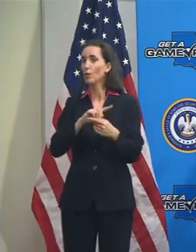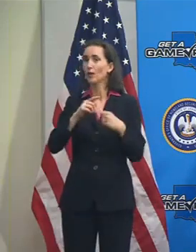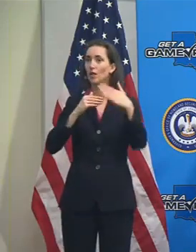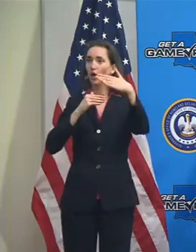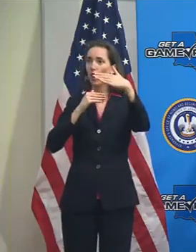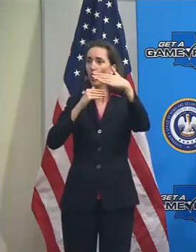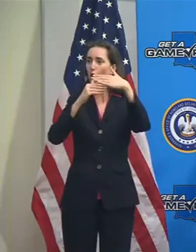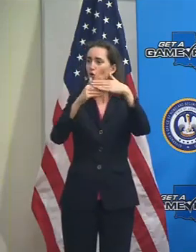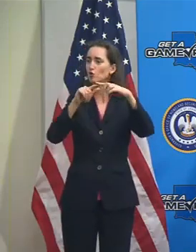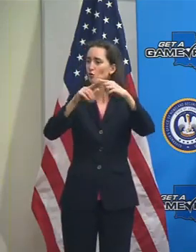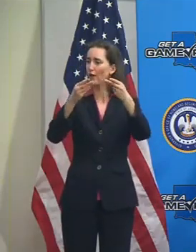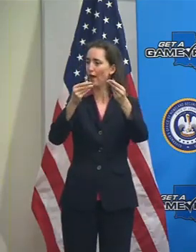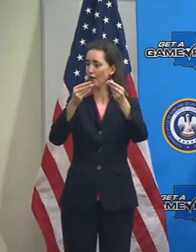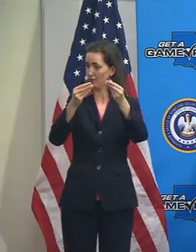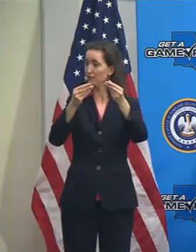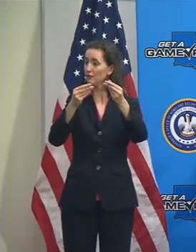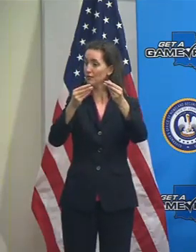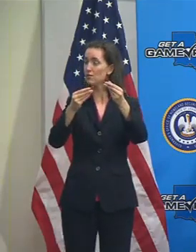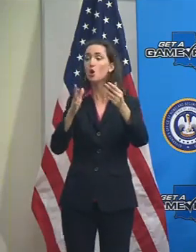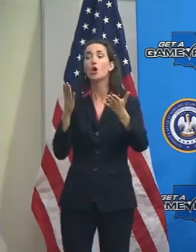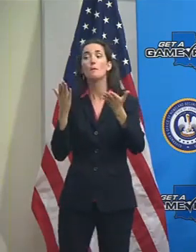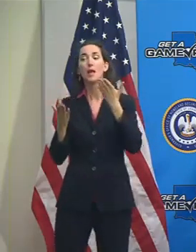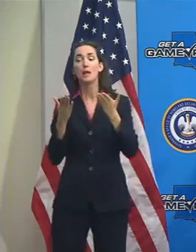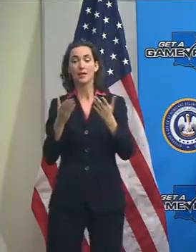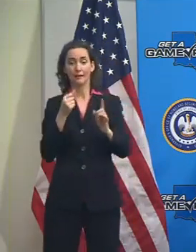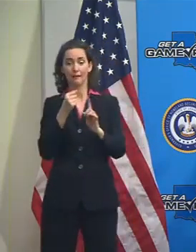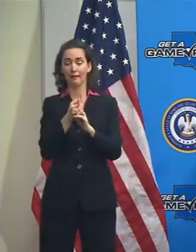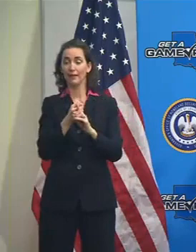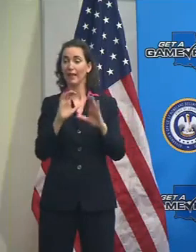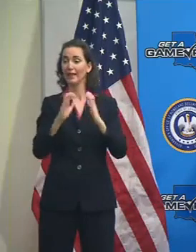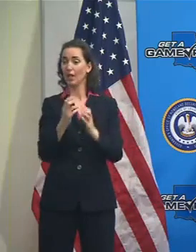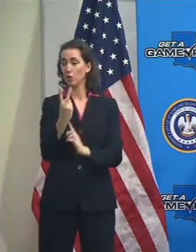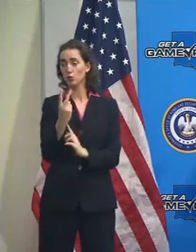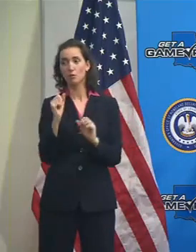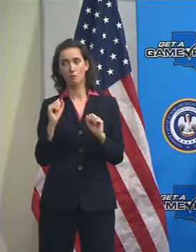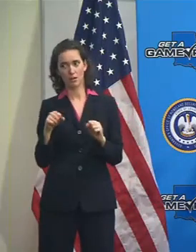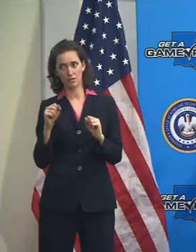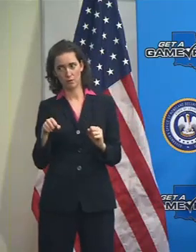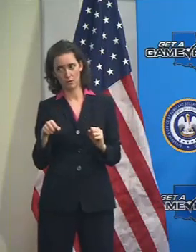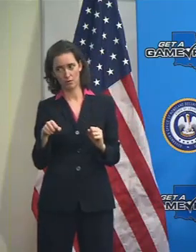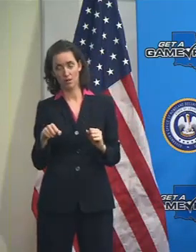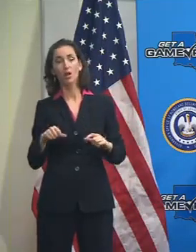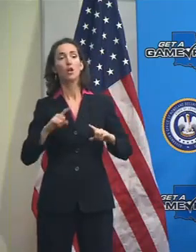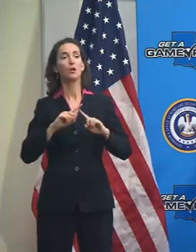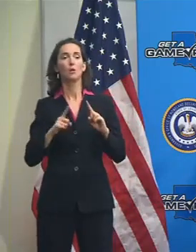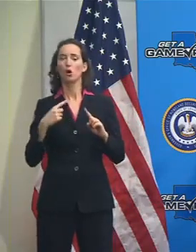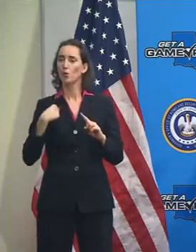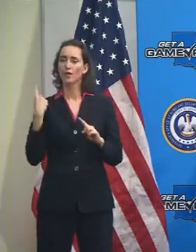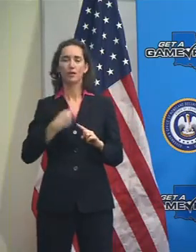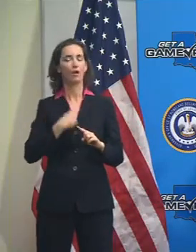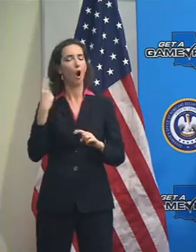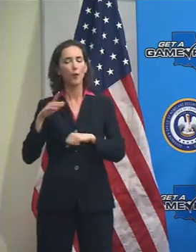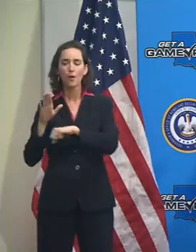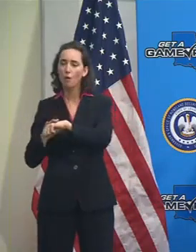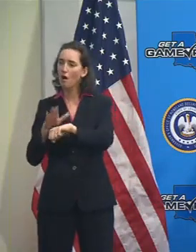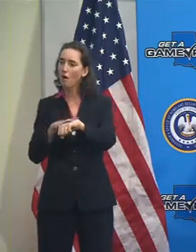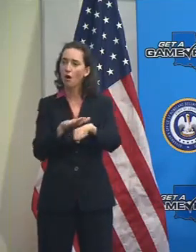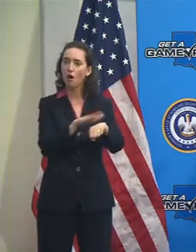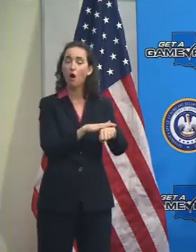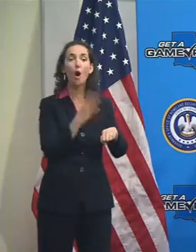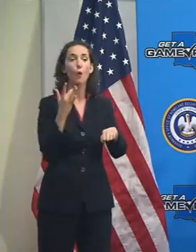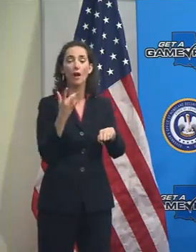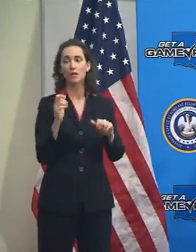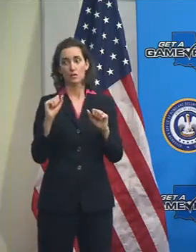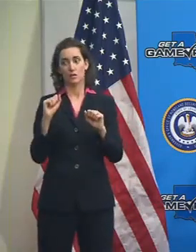that it could end up being a Cat 2 at landfall. But we tell everybody for every single storm, because there is an error of